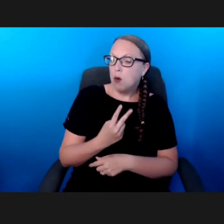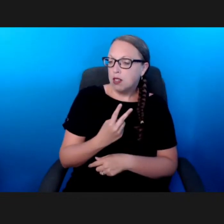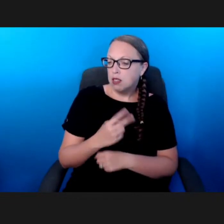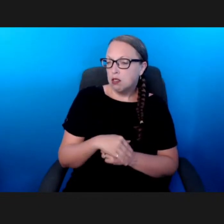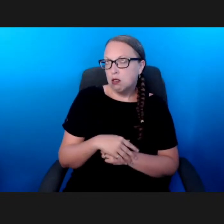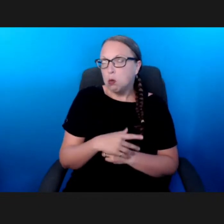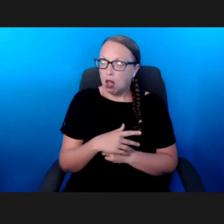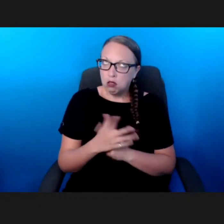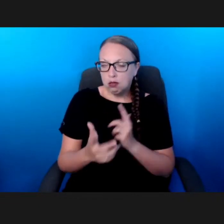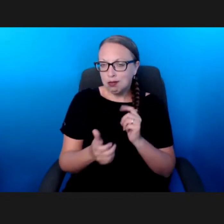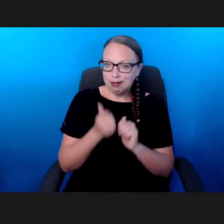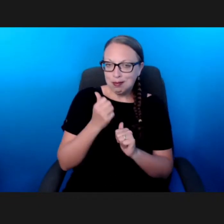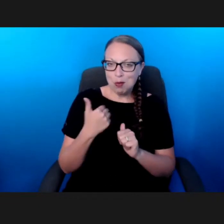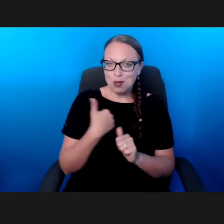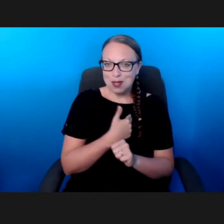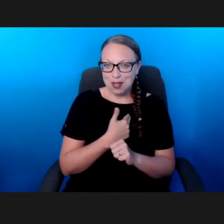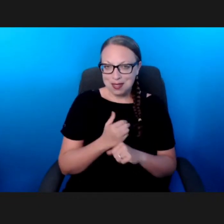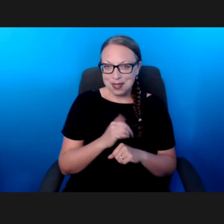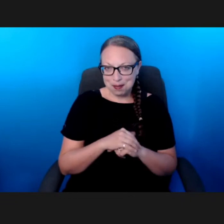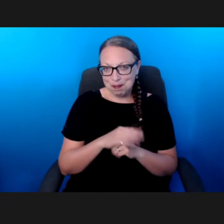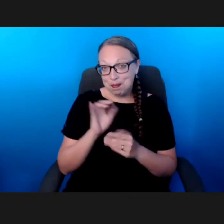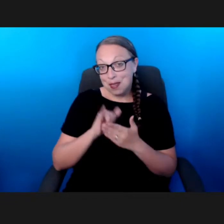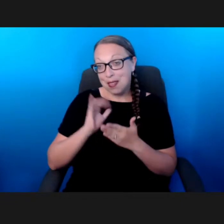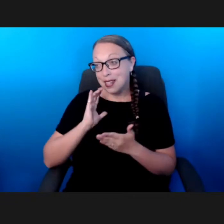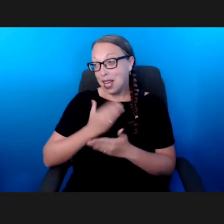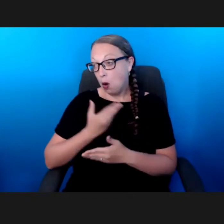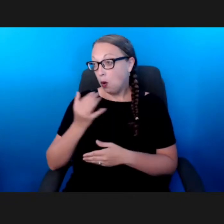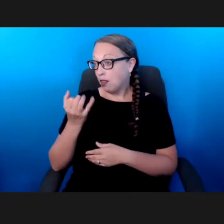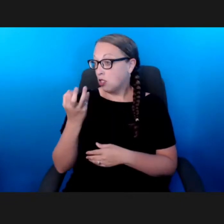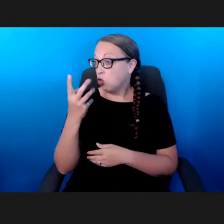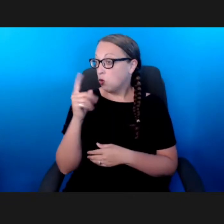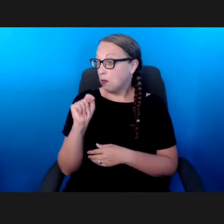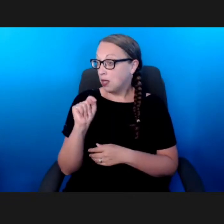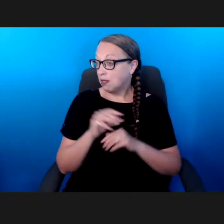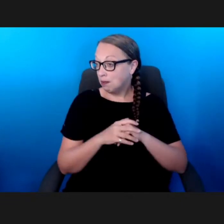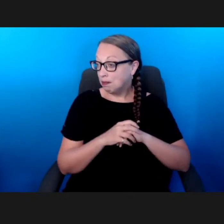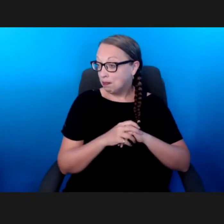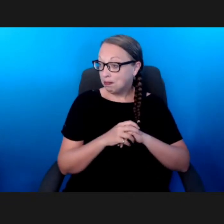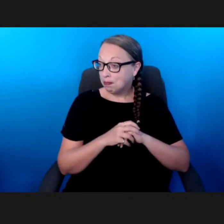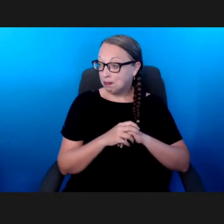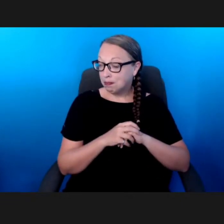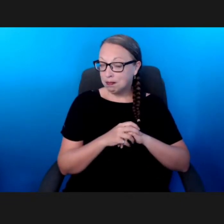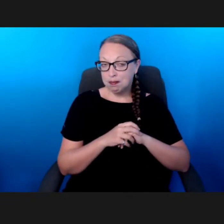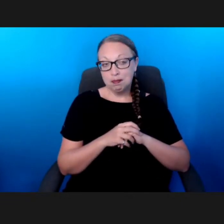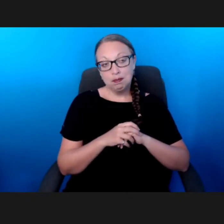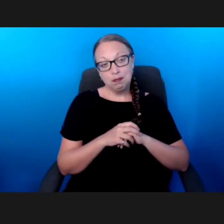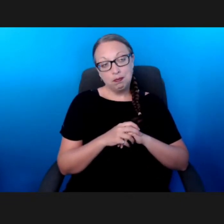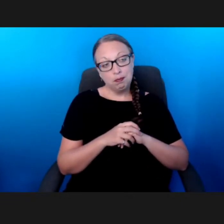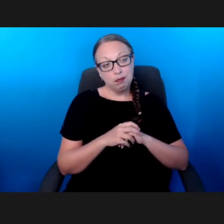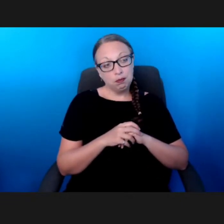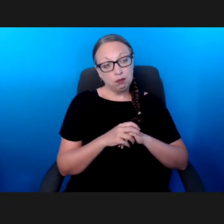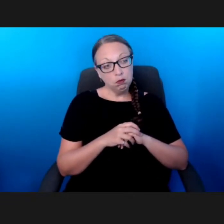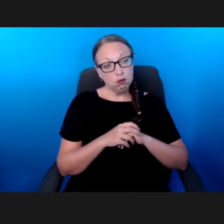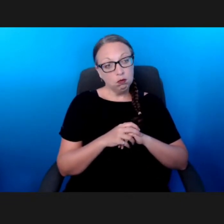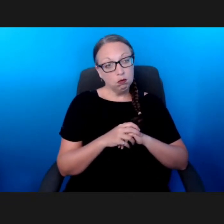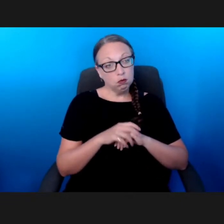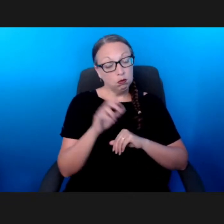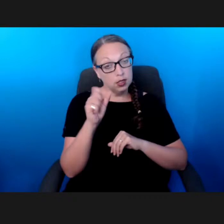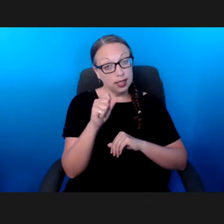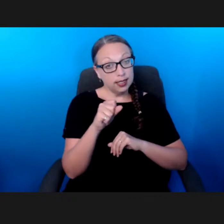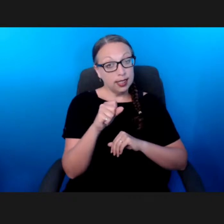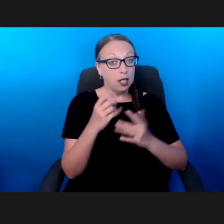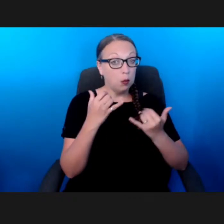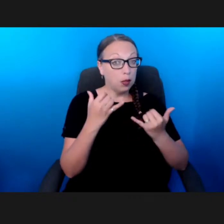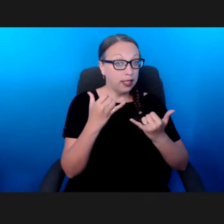most of us, and that's our instrument, unless we choose some other ones. And it is now believed